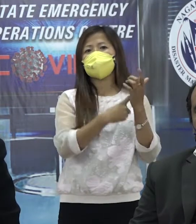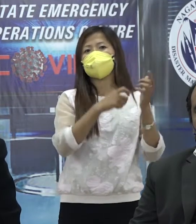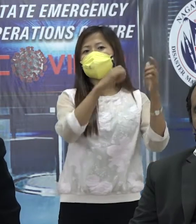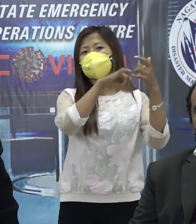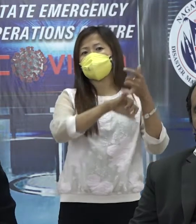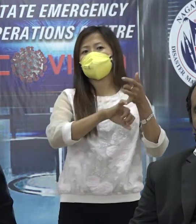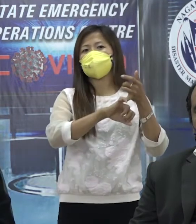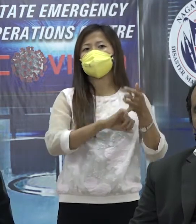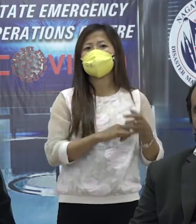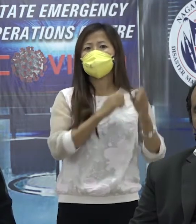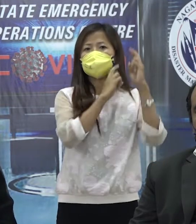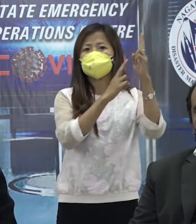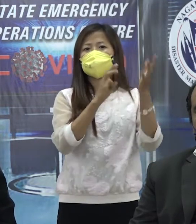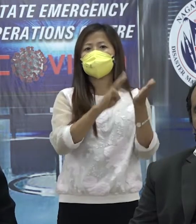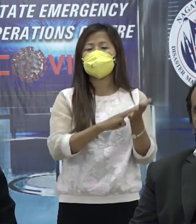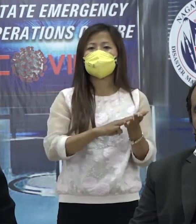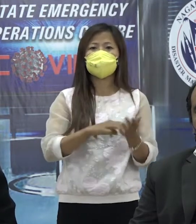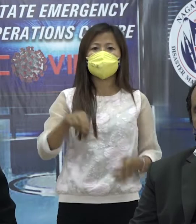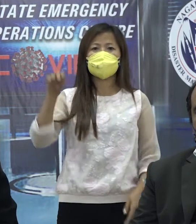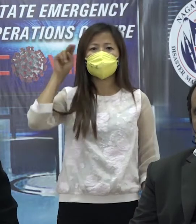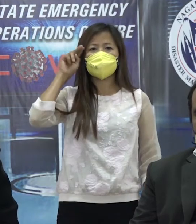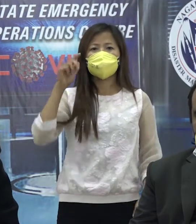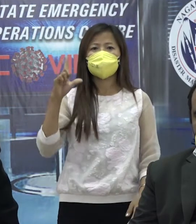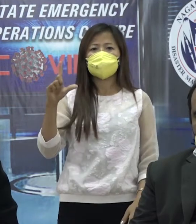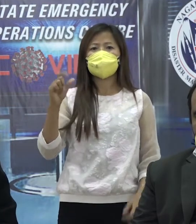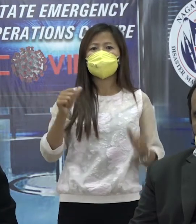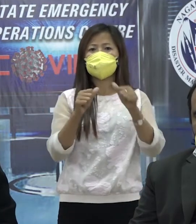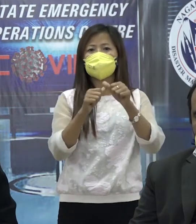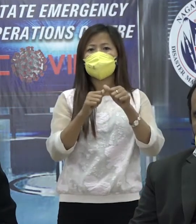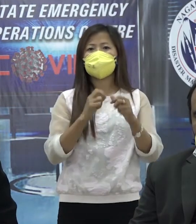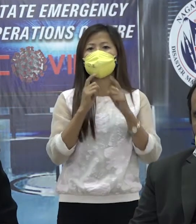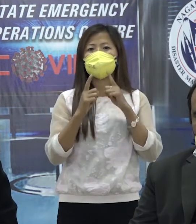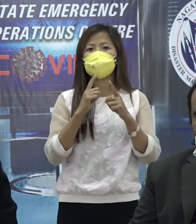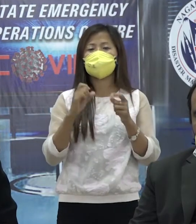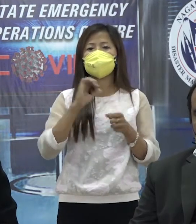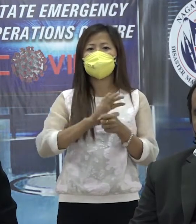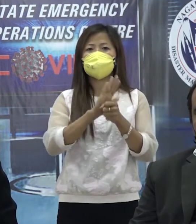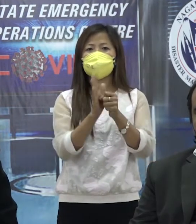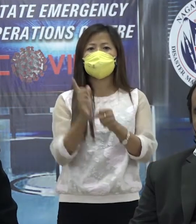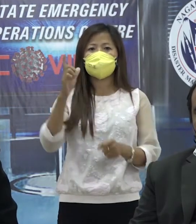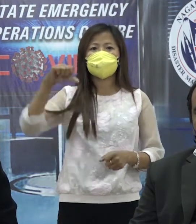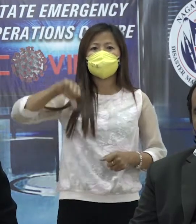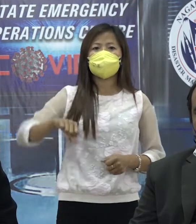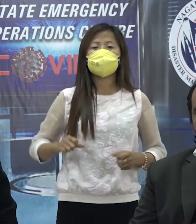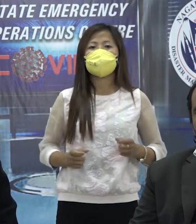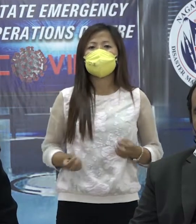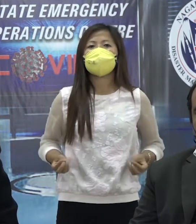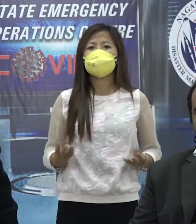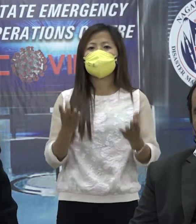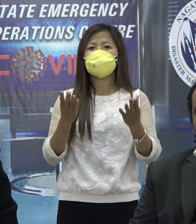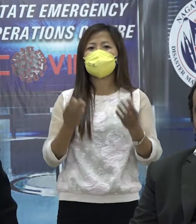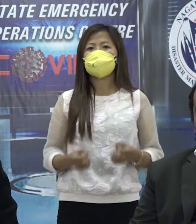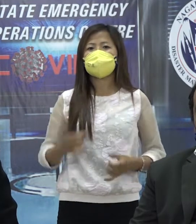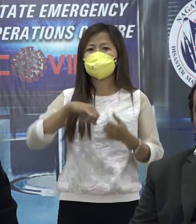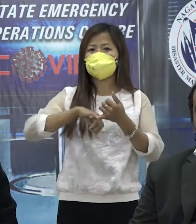of Nagaland Legislative Assembly discuss the COVID-19 pandemic situation in